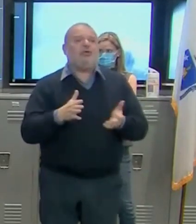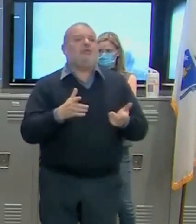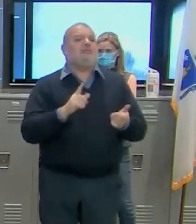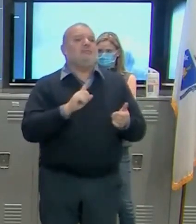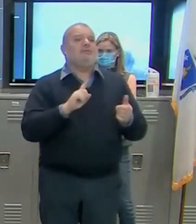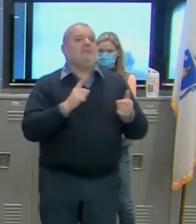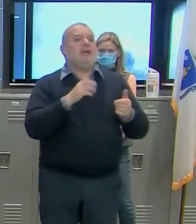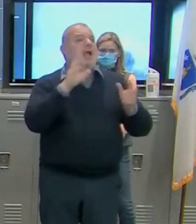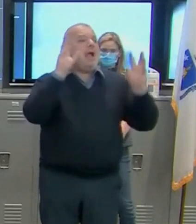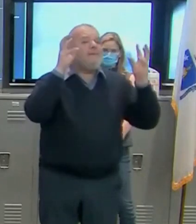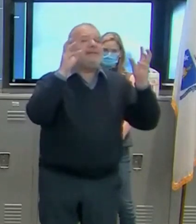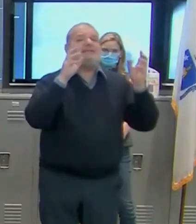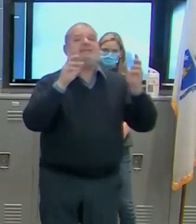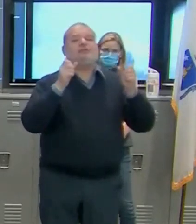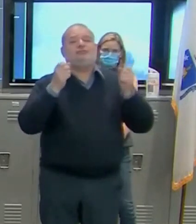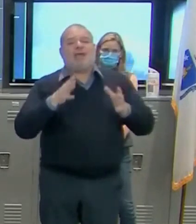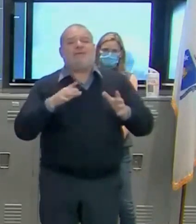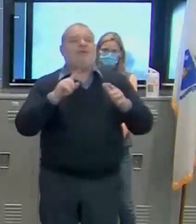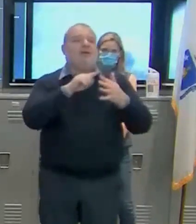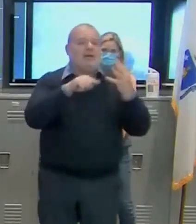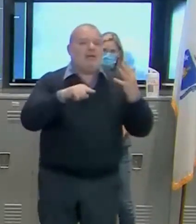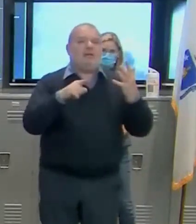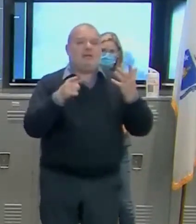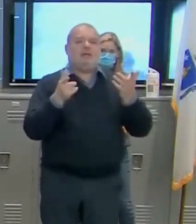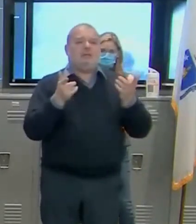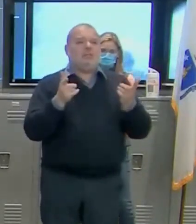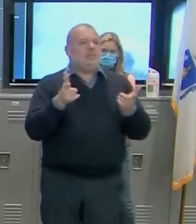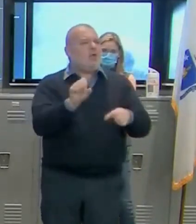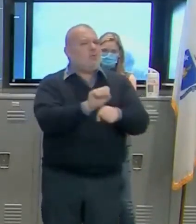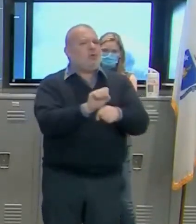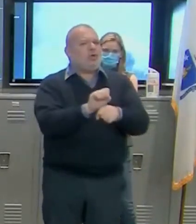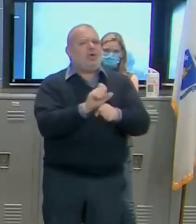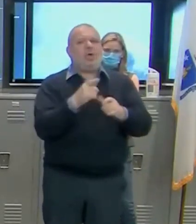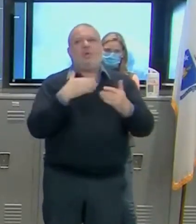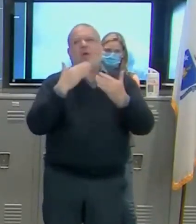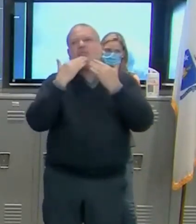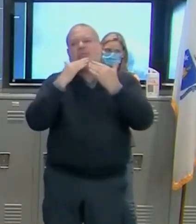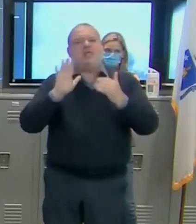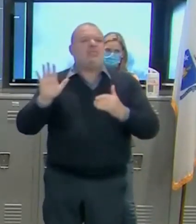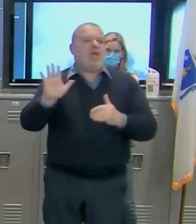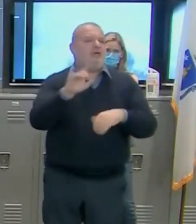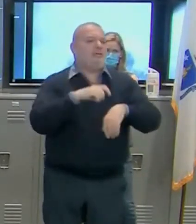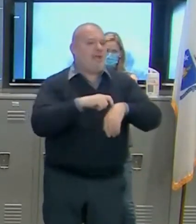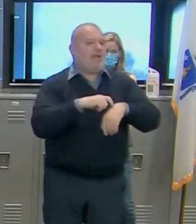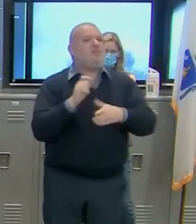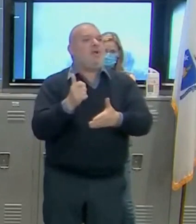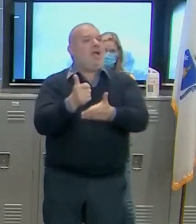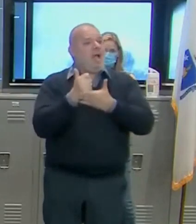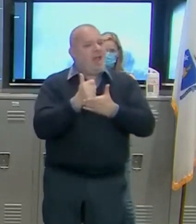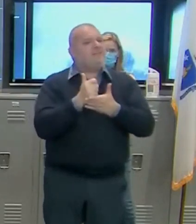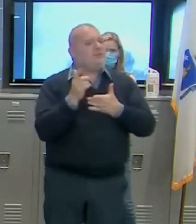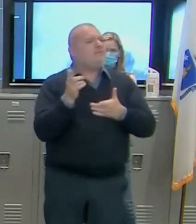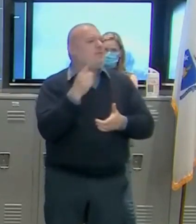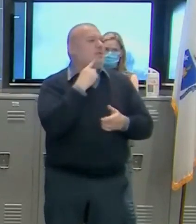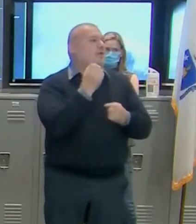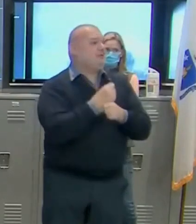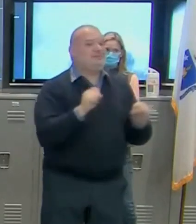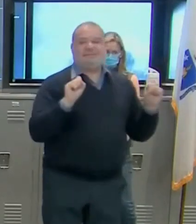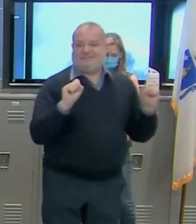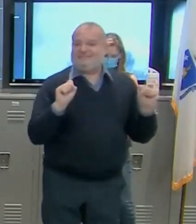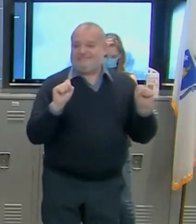others. The work you do contributes to our safety, and we appreciate your dedication.